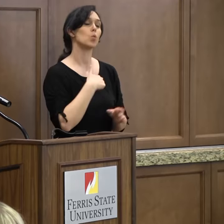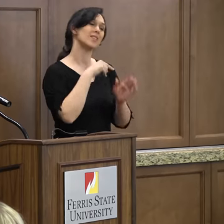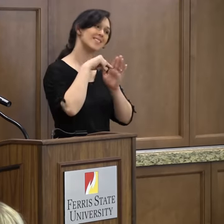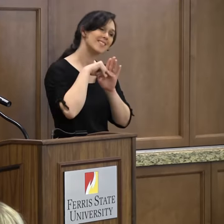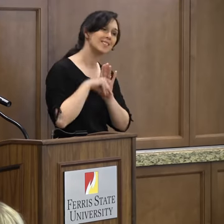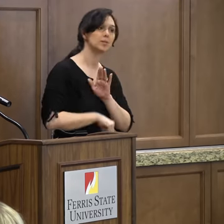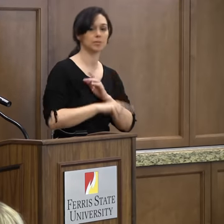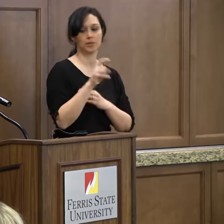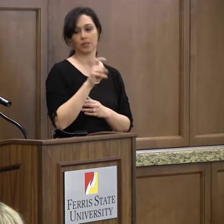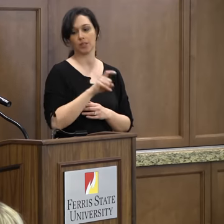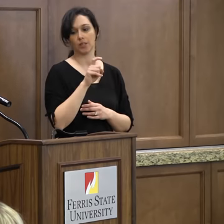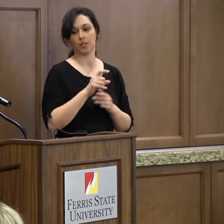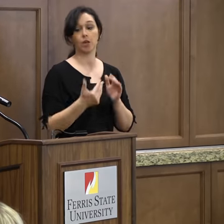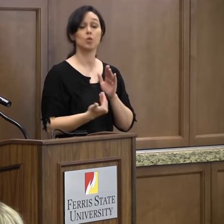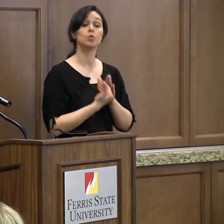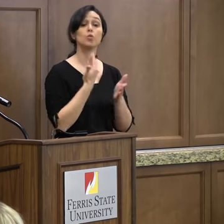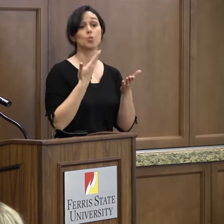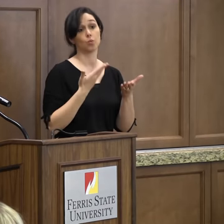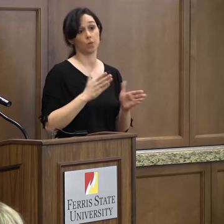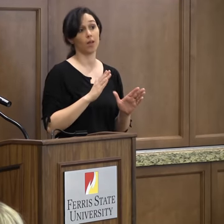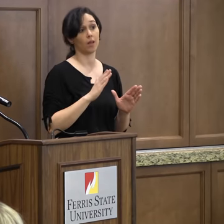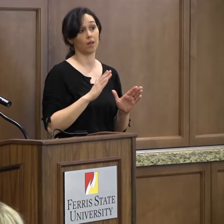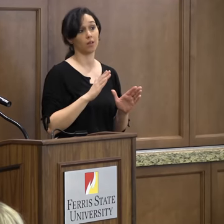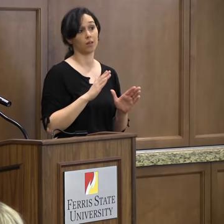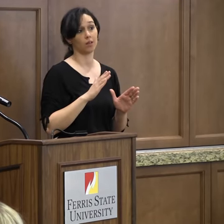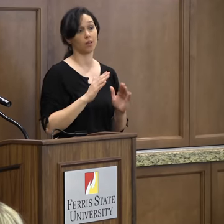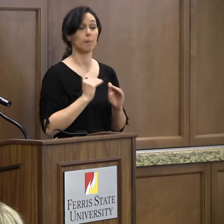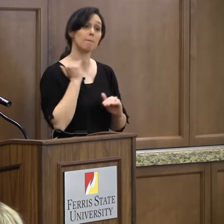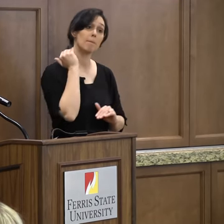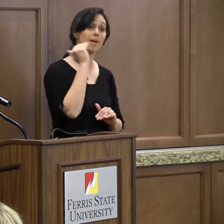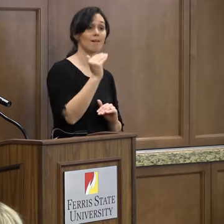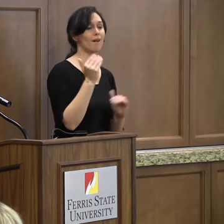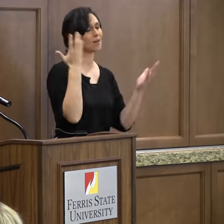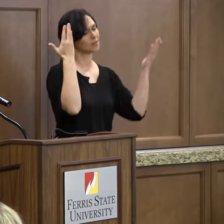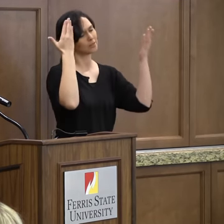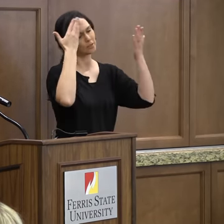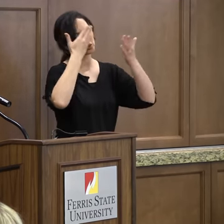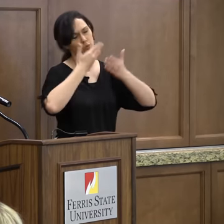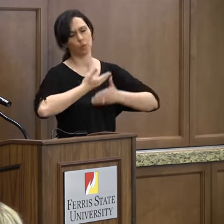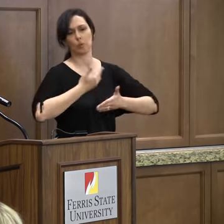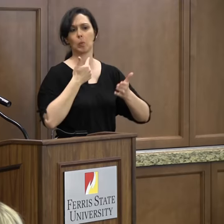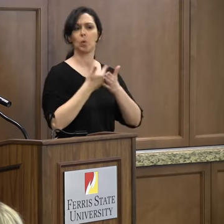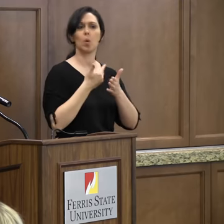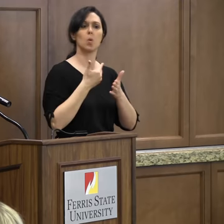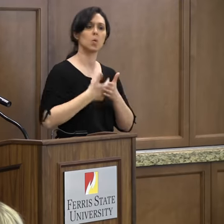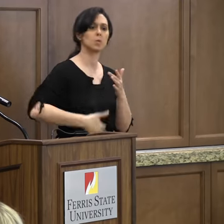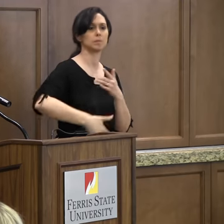deeply in need of a new way beyond the darkness that seems so close around us.